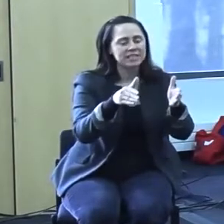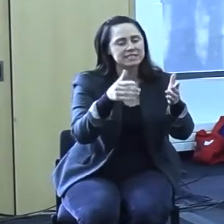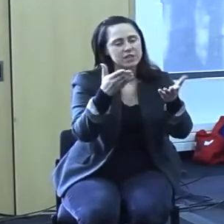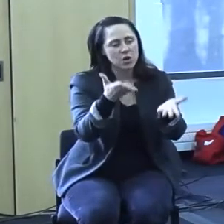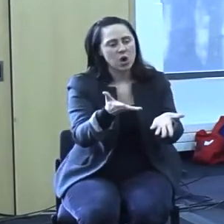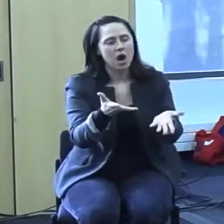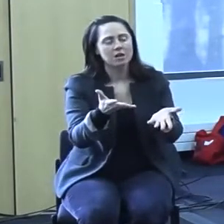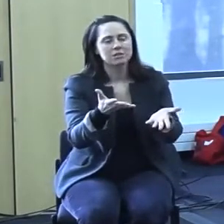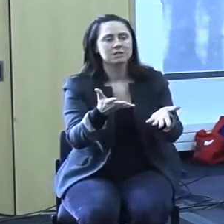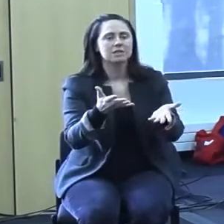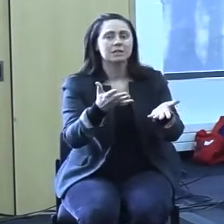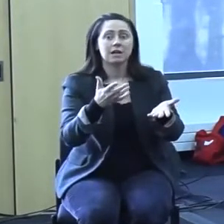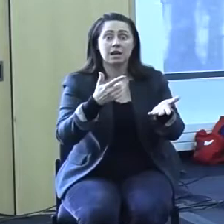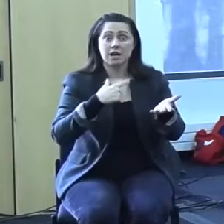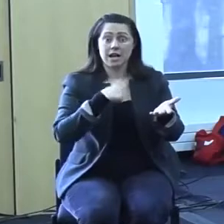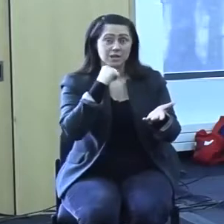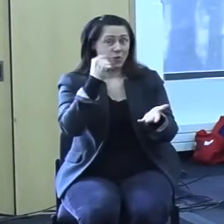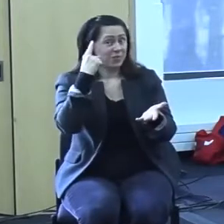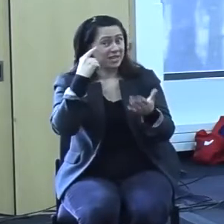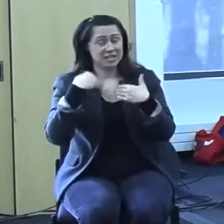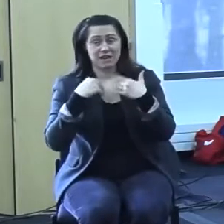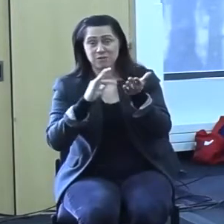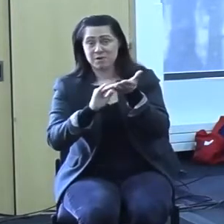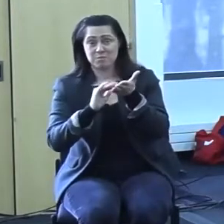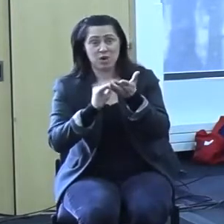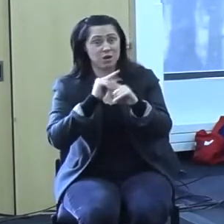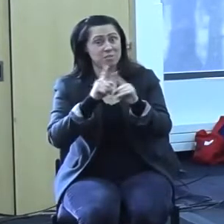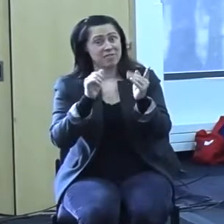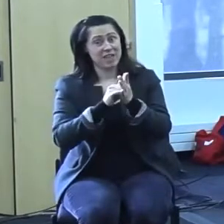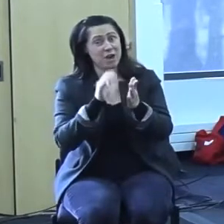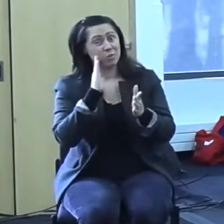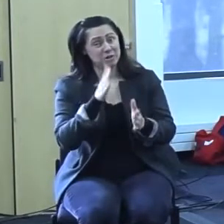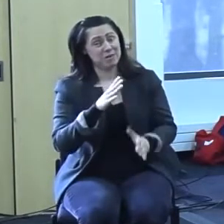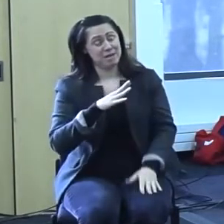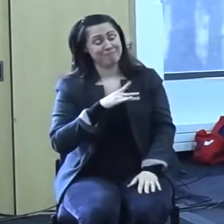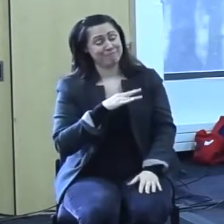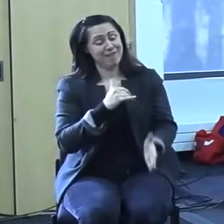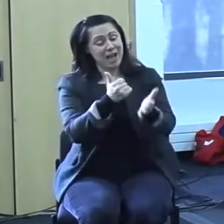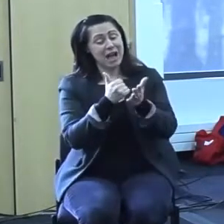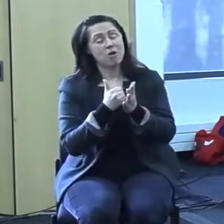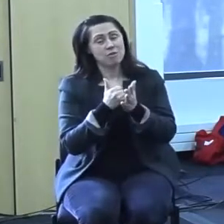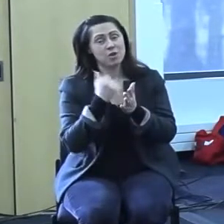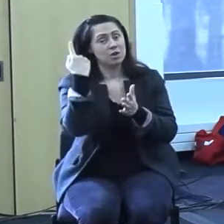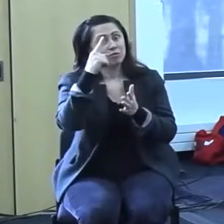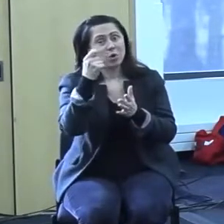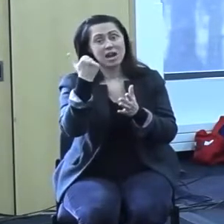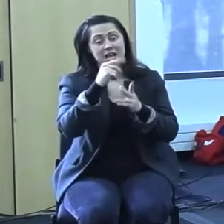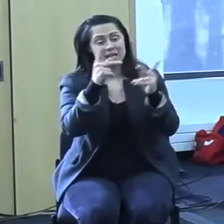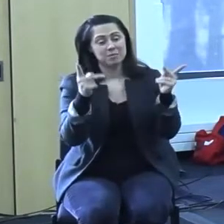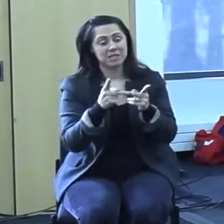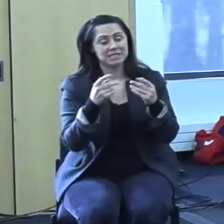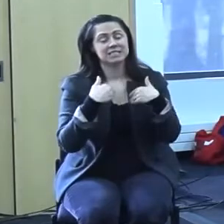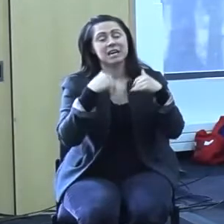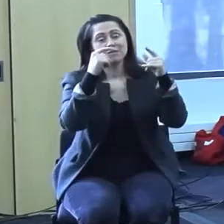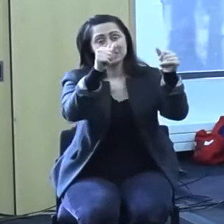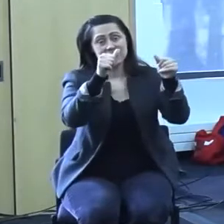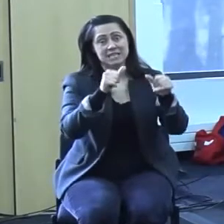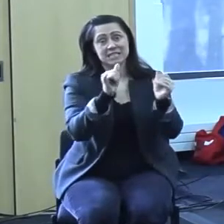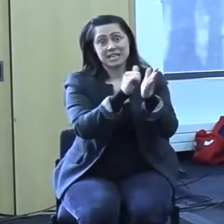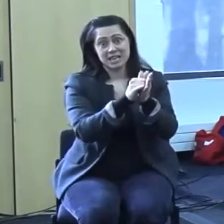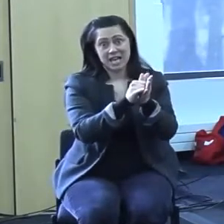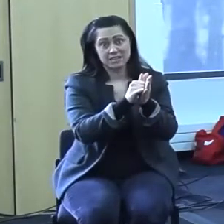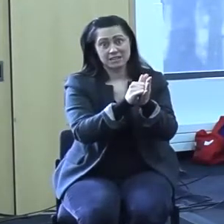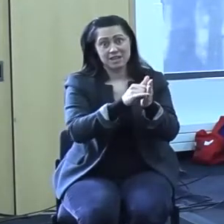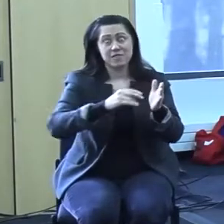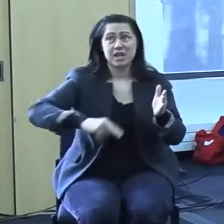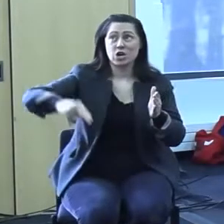and I don't think they have them in Braille, but that would be very helpful just for any places that have signs like that are usually